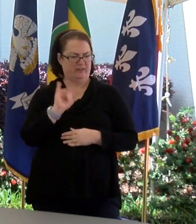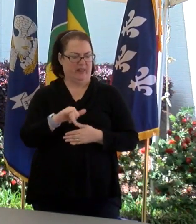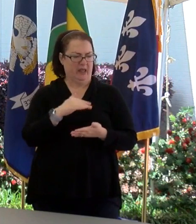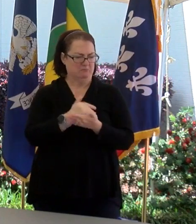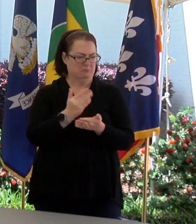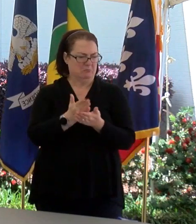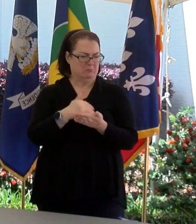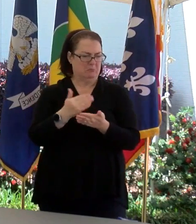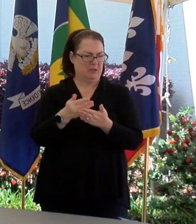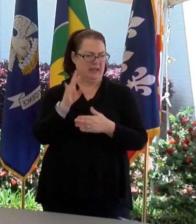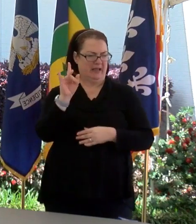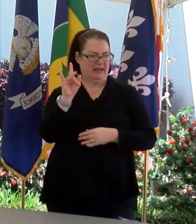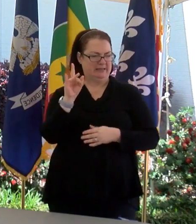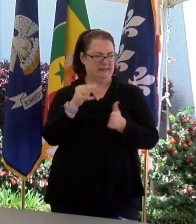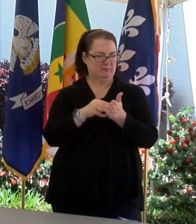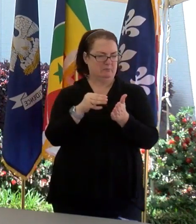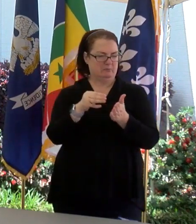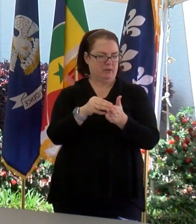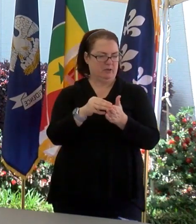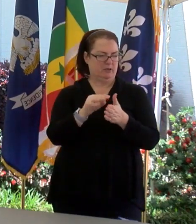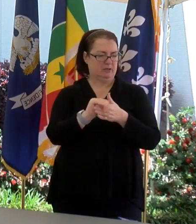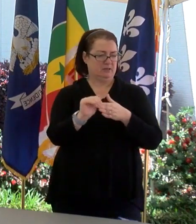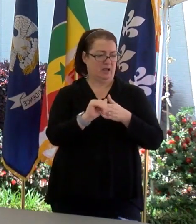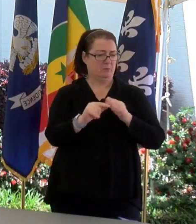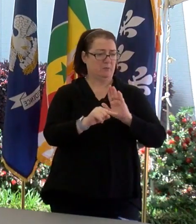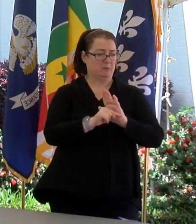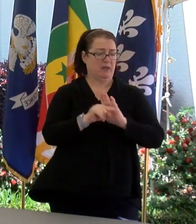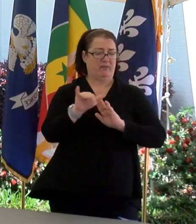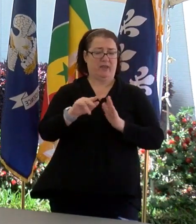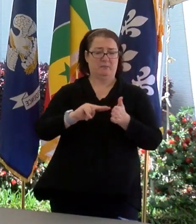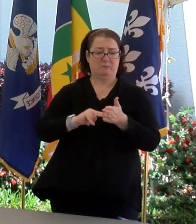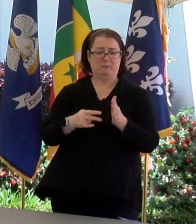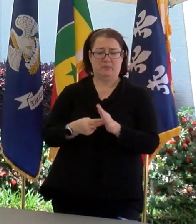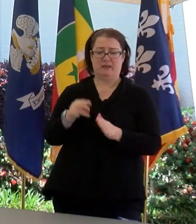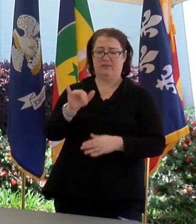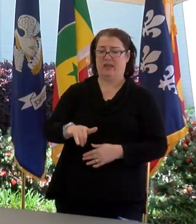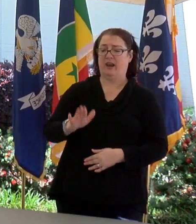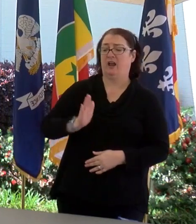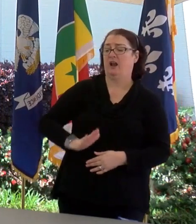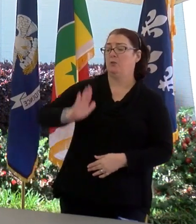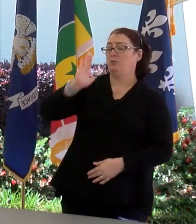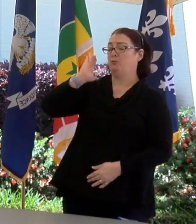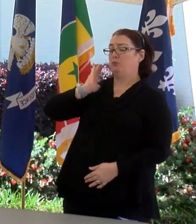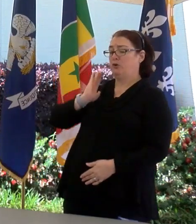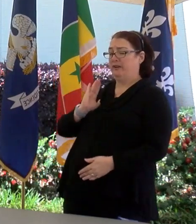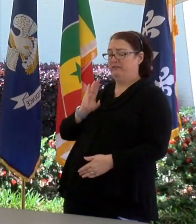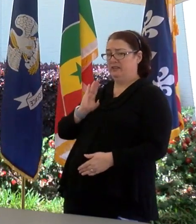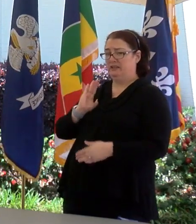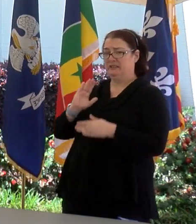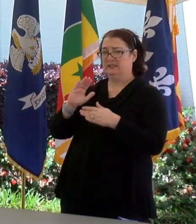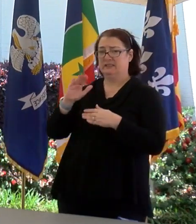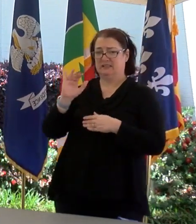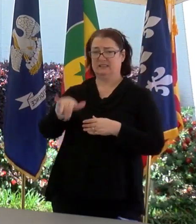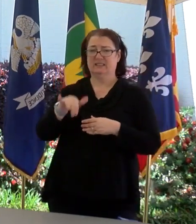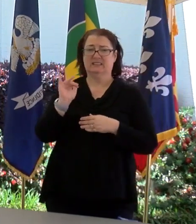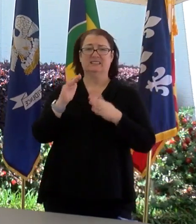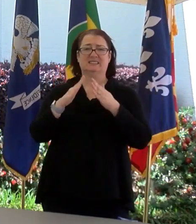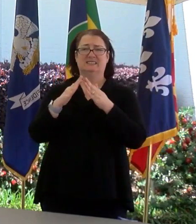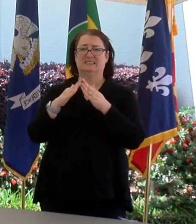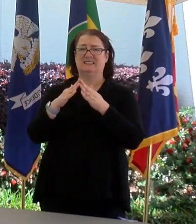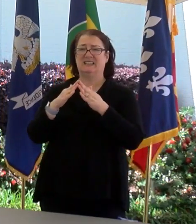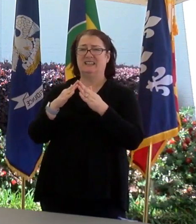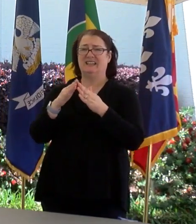an $18 million deficit, which means that our previous city parish council budgeted a deficit, or excuse me,